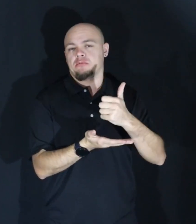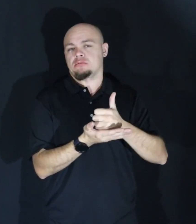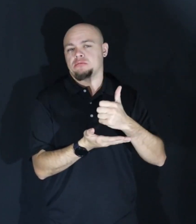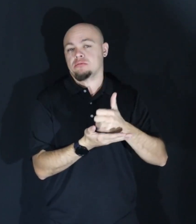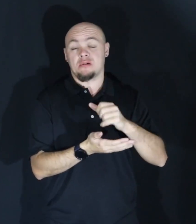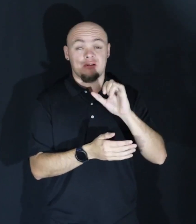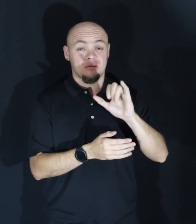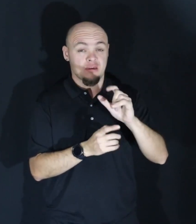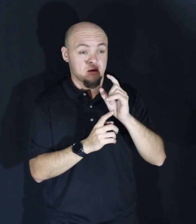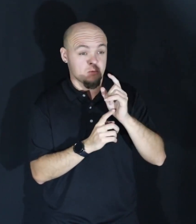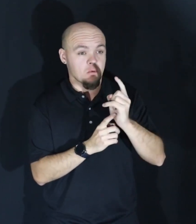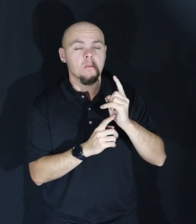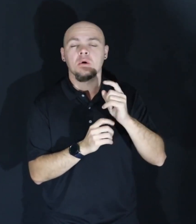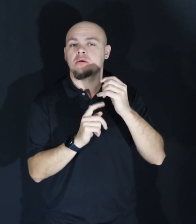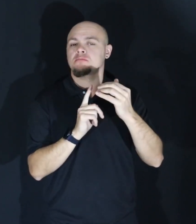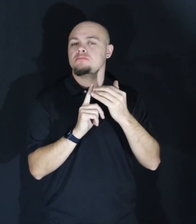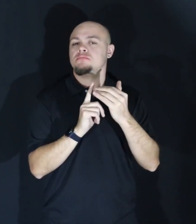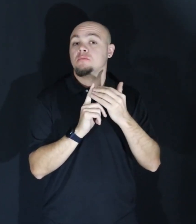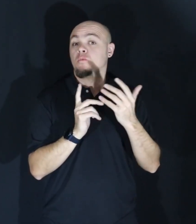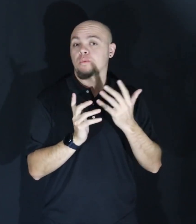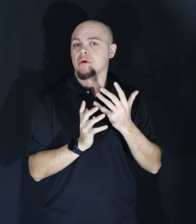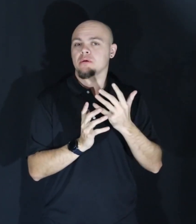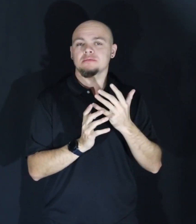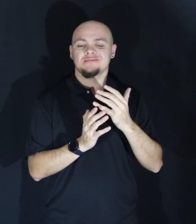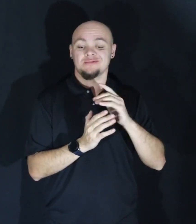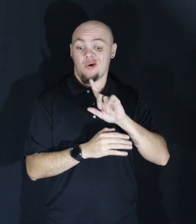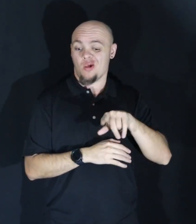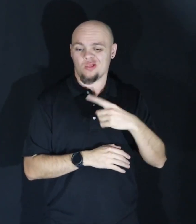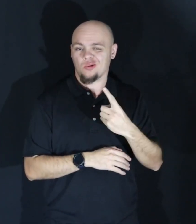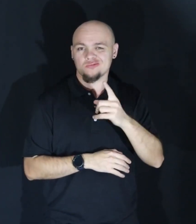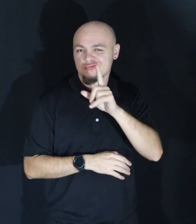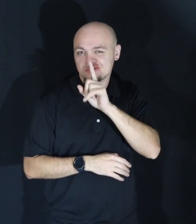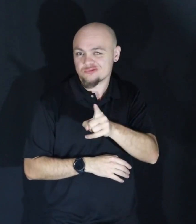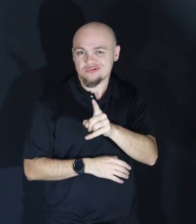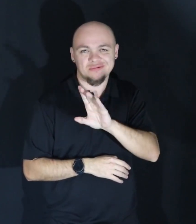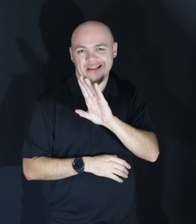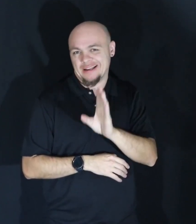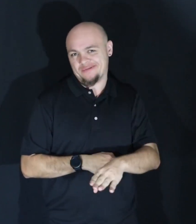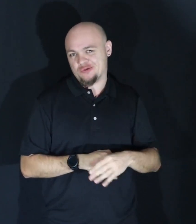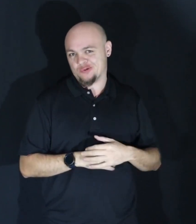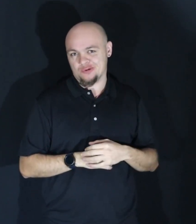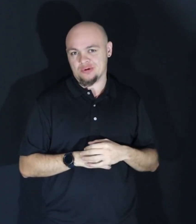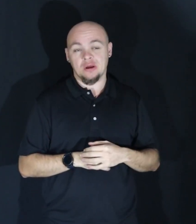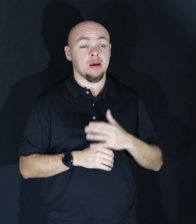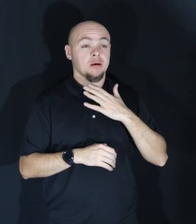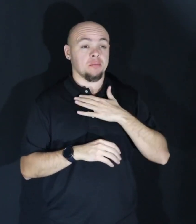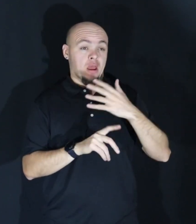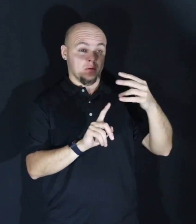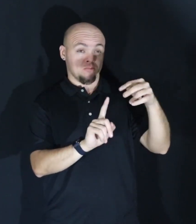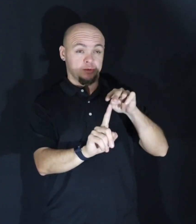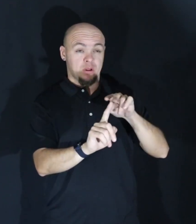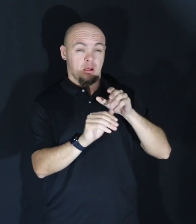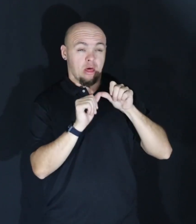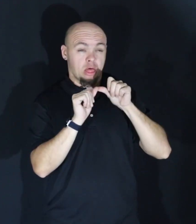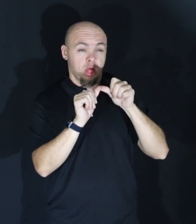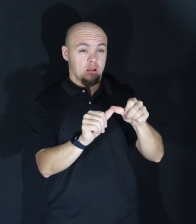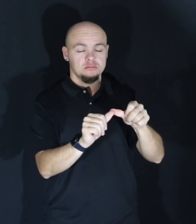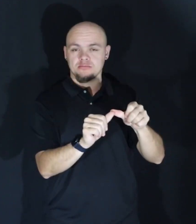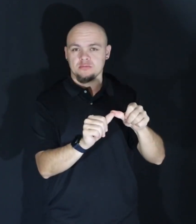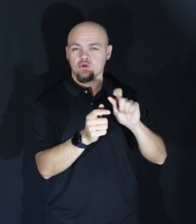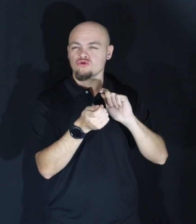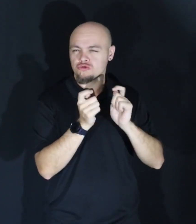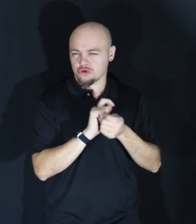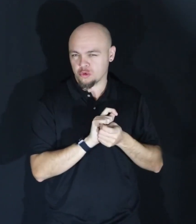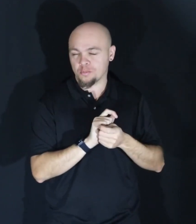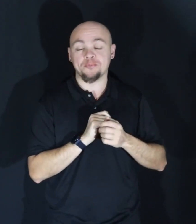moment reminded me that we are never truly alone and shaped my perspective going forward. I realized